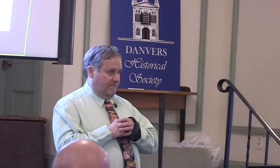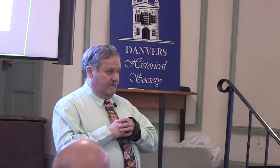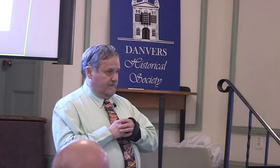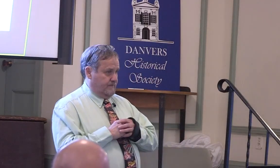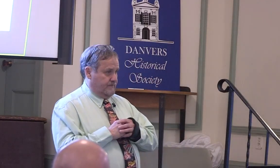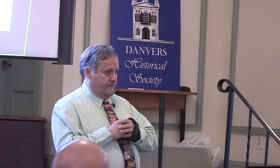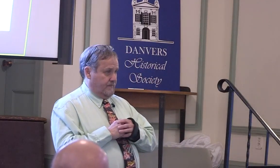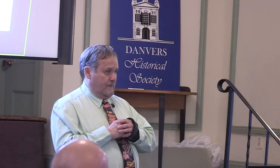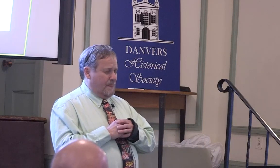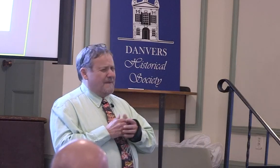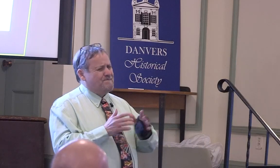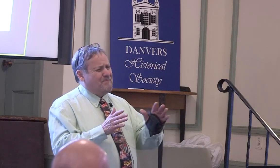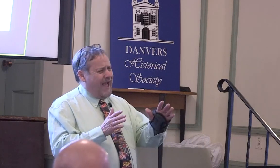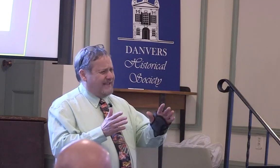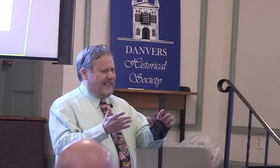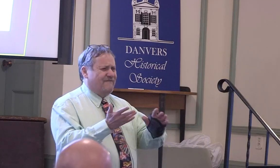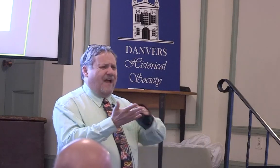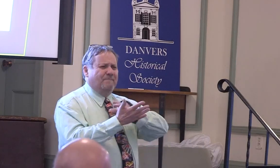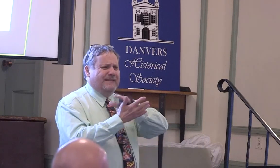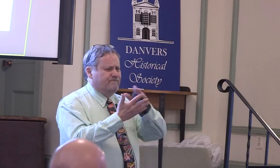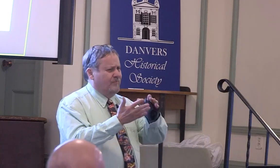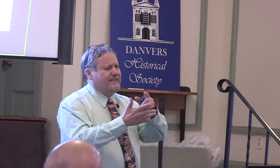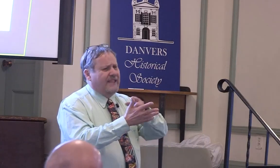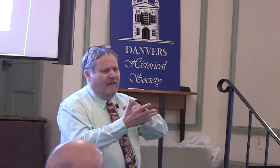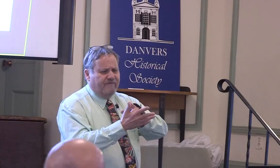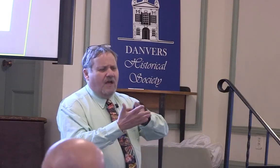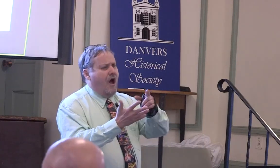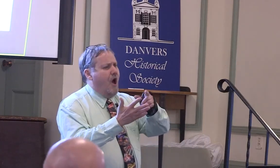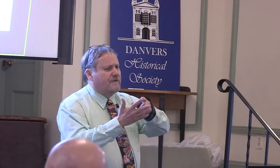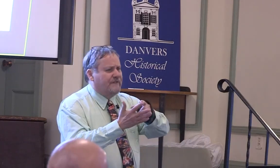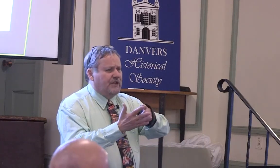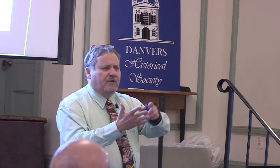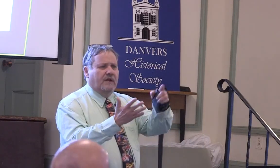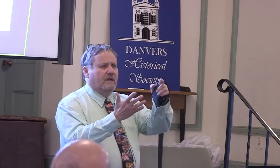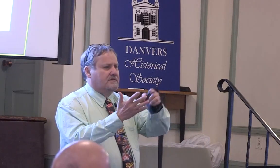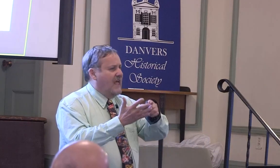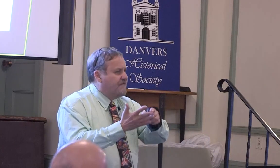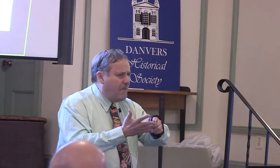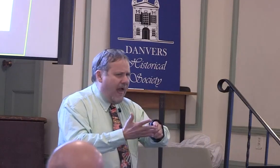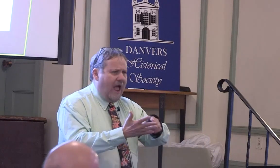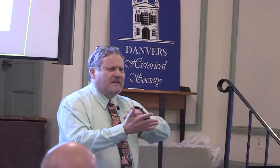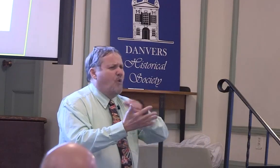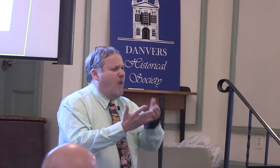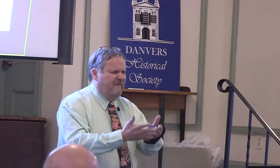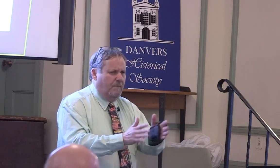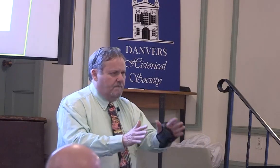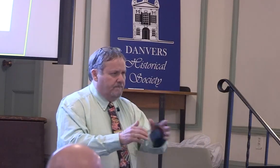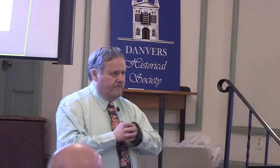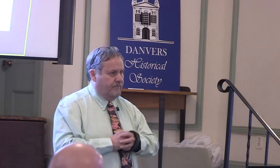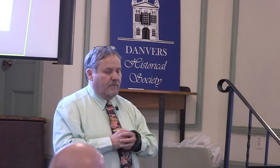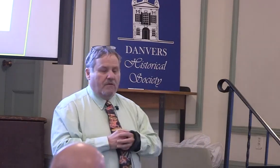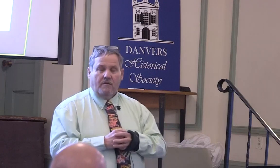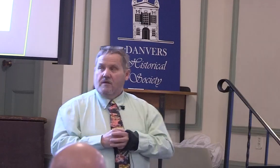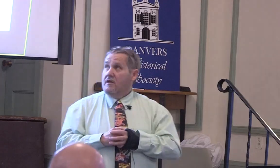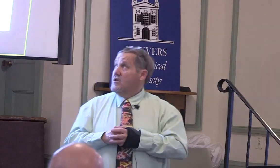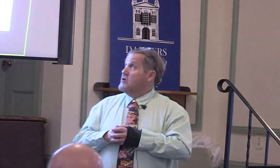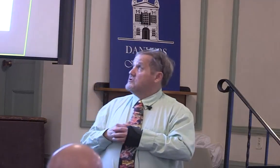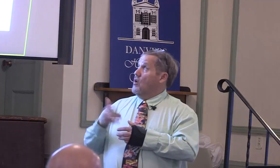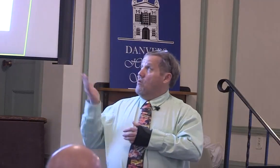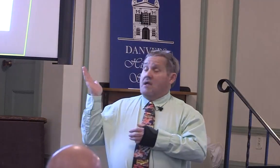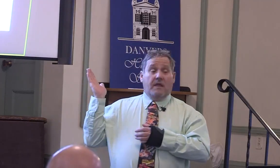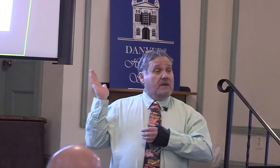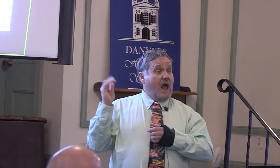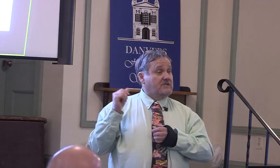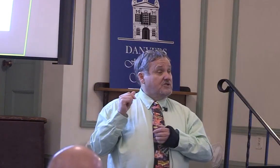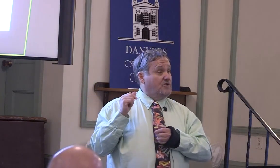deaf people. By deaf, I mean deaf, hard of hearing, deaf, blind, all of them.